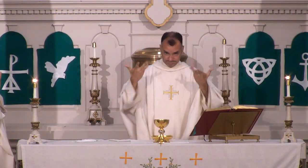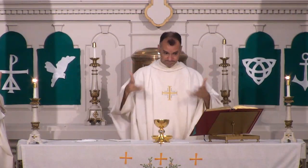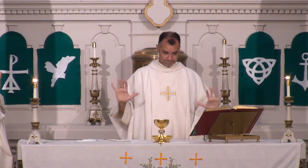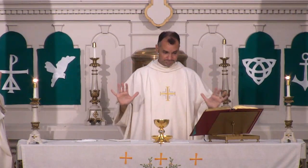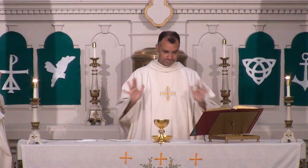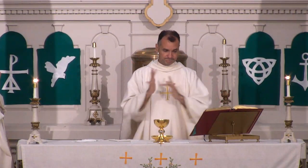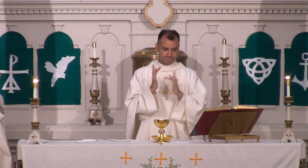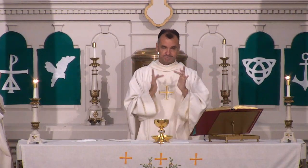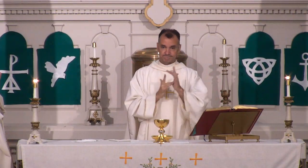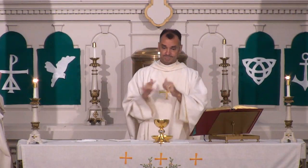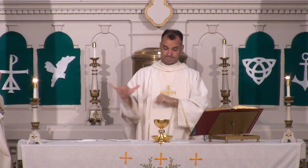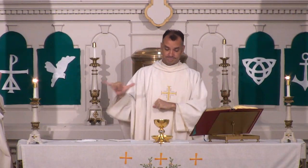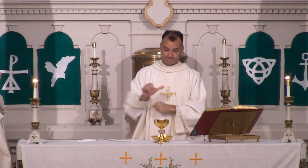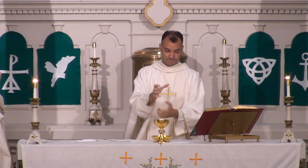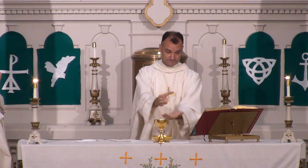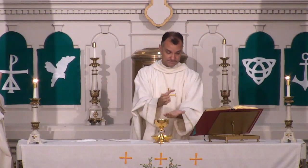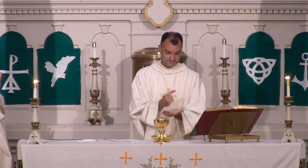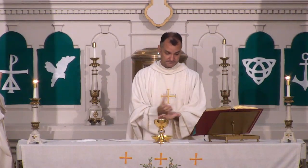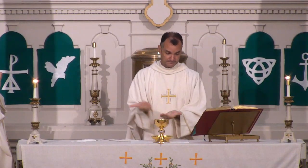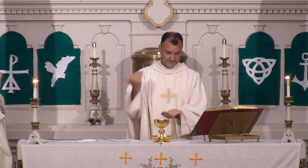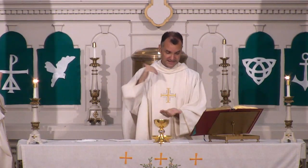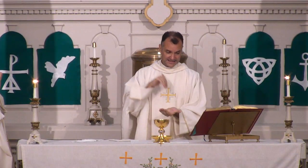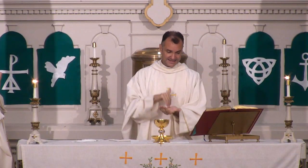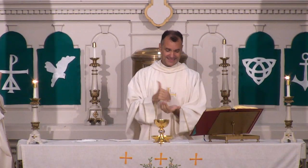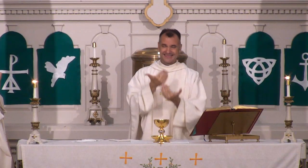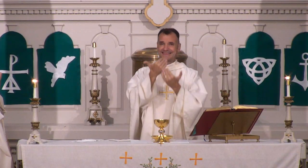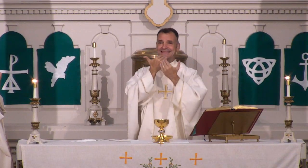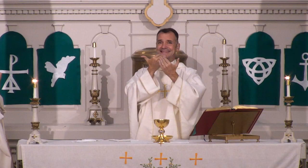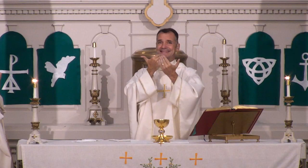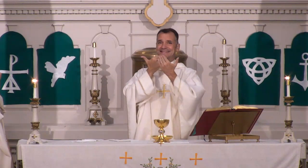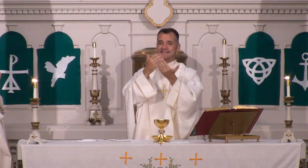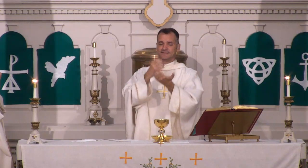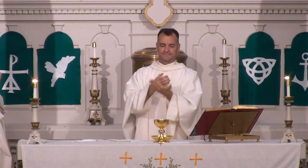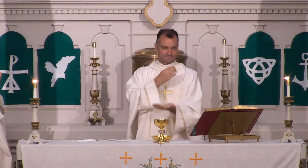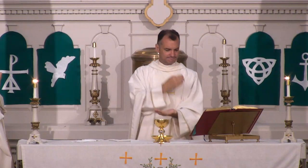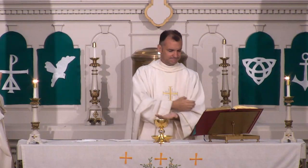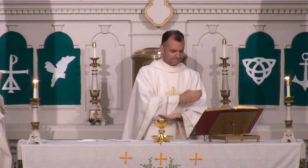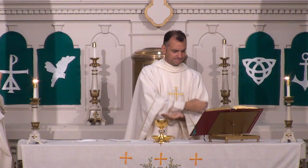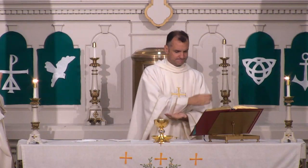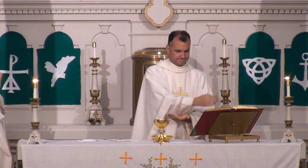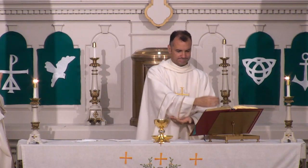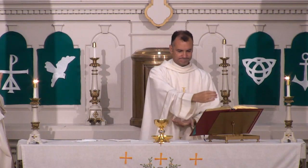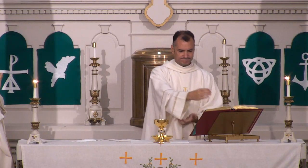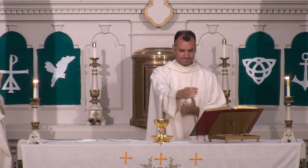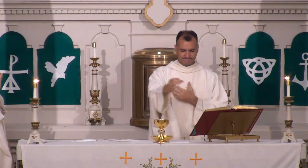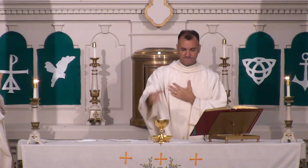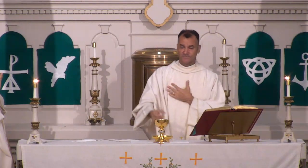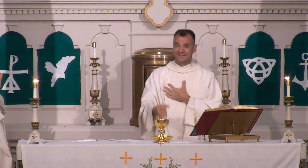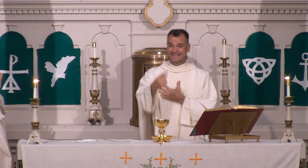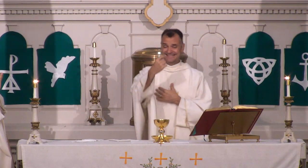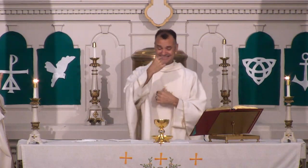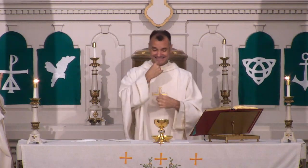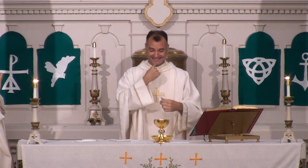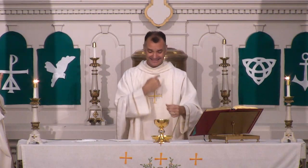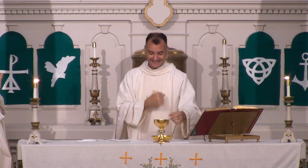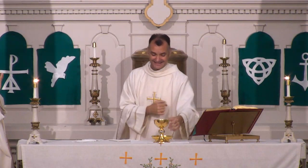In a similar way, when supper was ended, he took the chalice, and once more giving thanks, he gave it to his disciples,